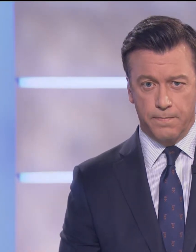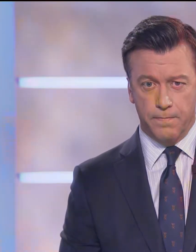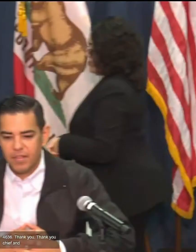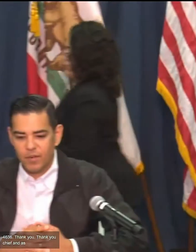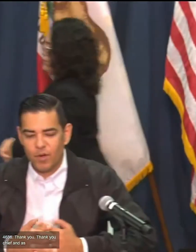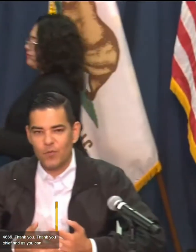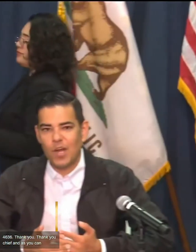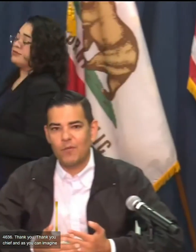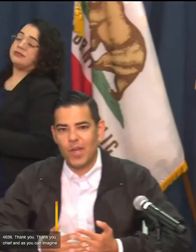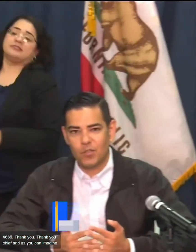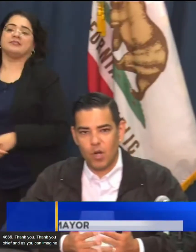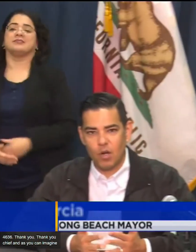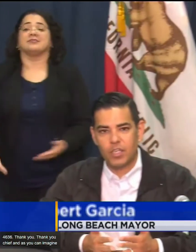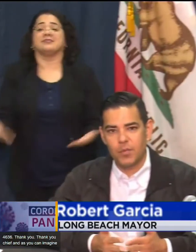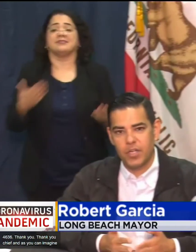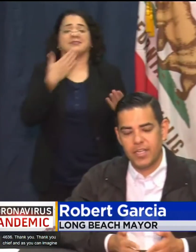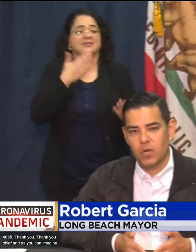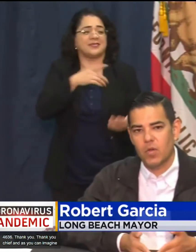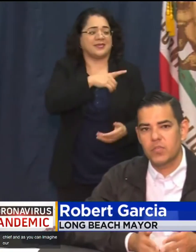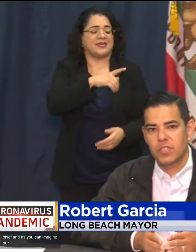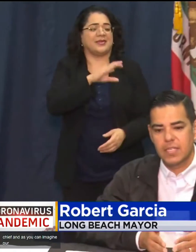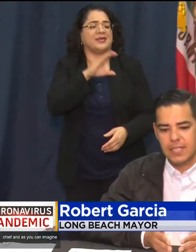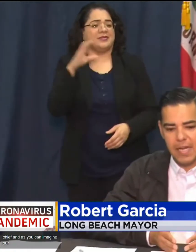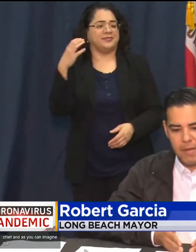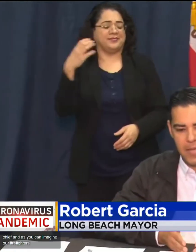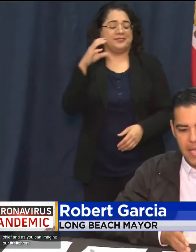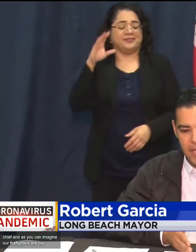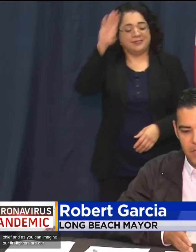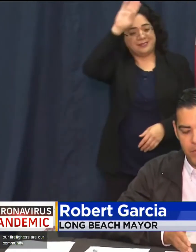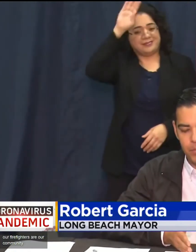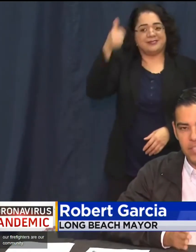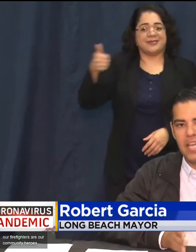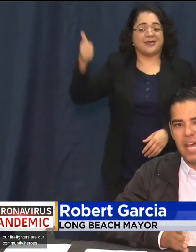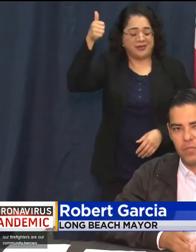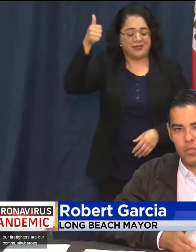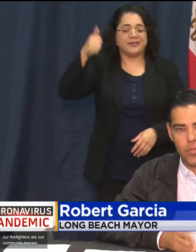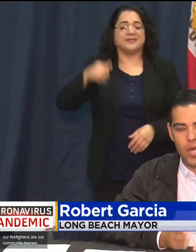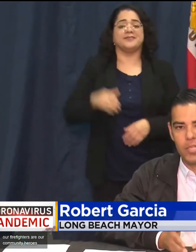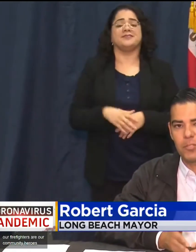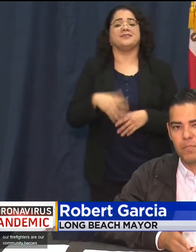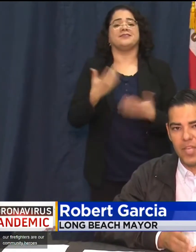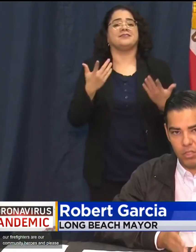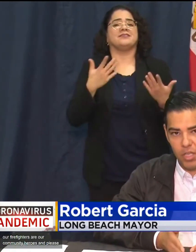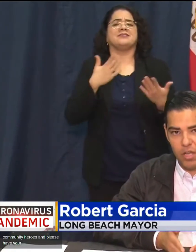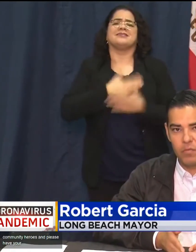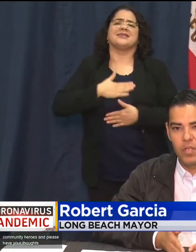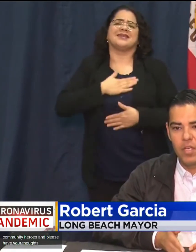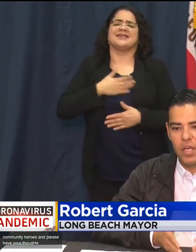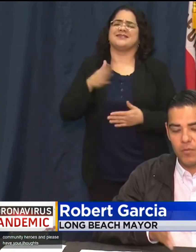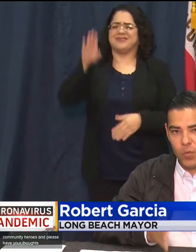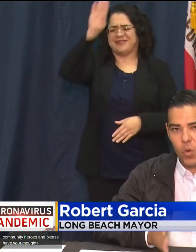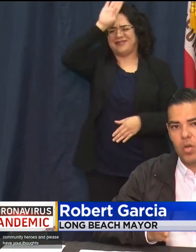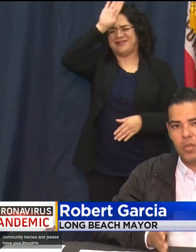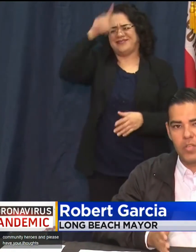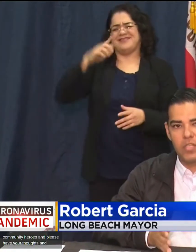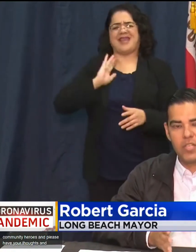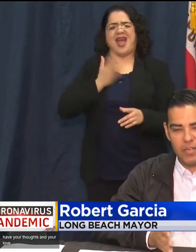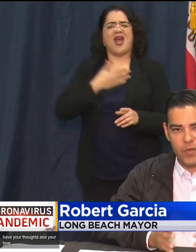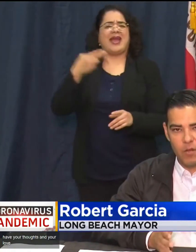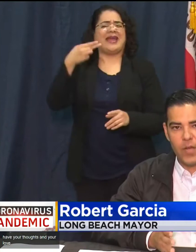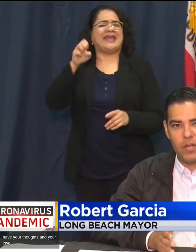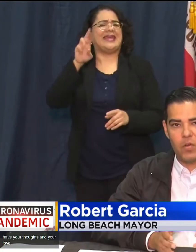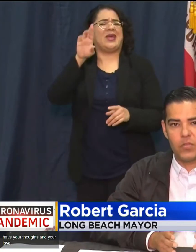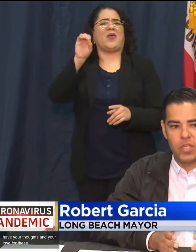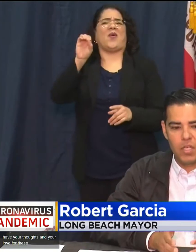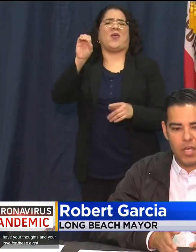tonight. Our firefighters are our community heroes, and please have your thoughts and your love for these